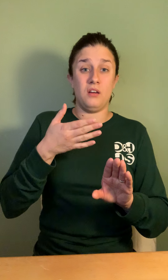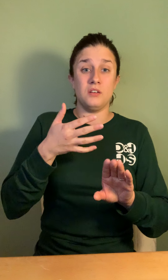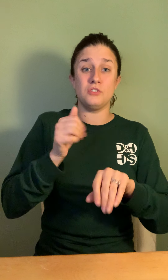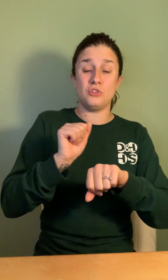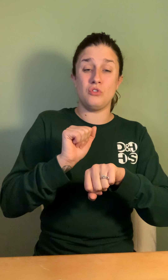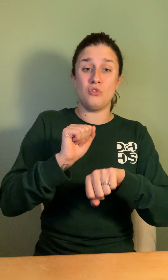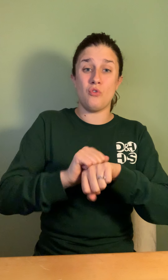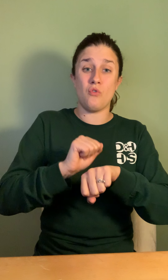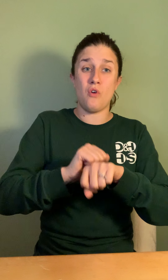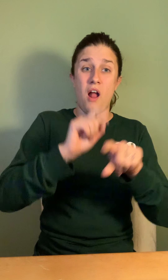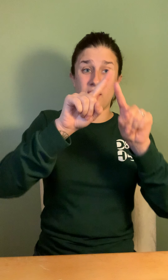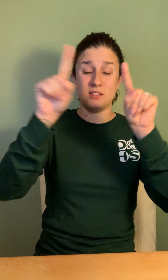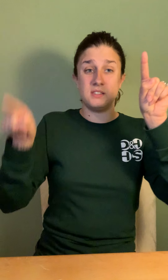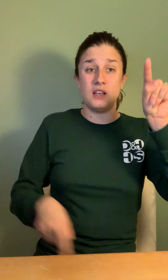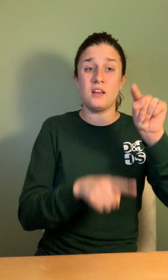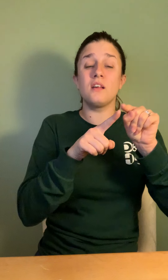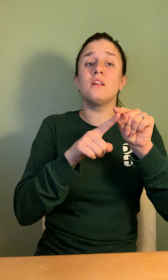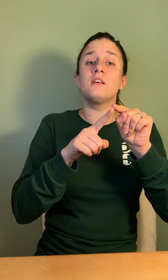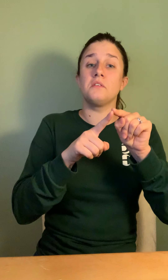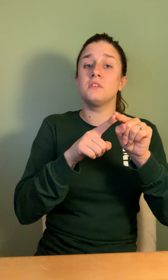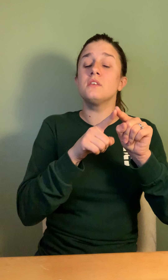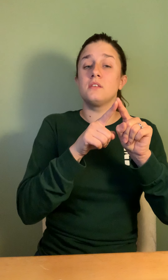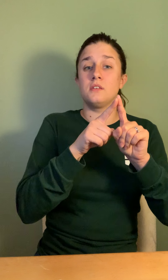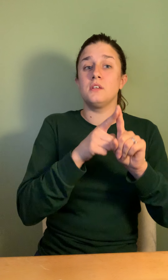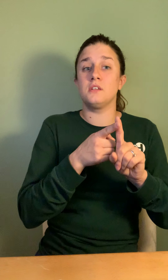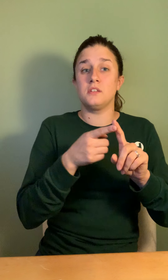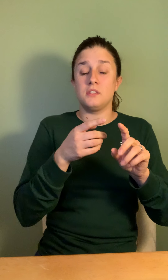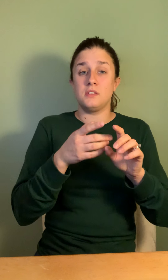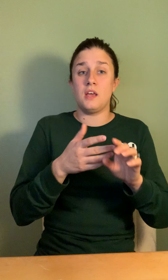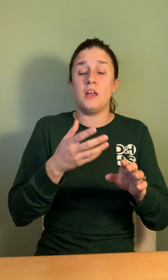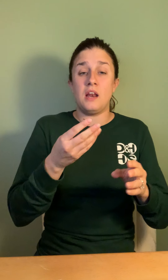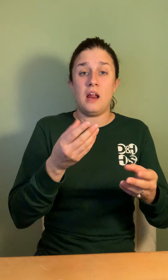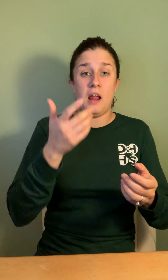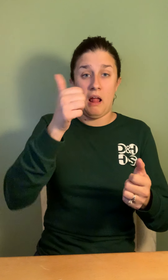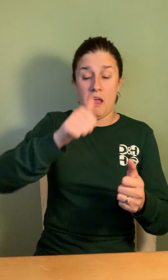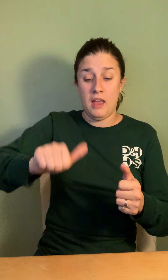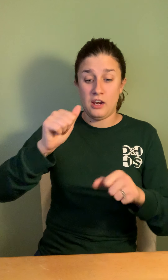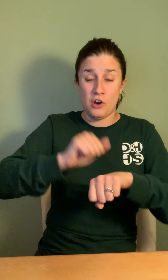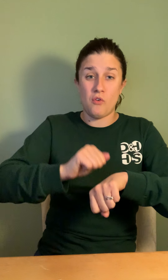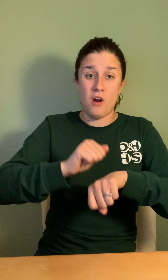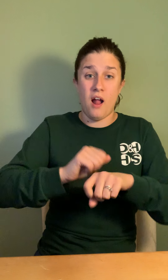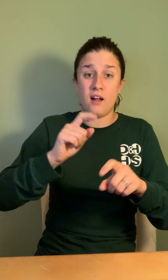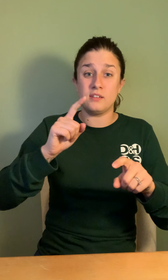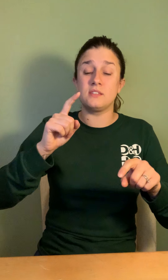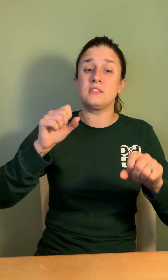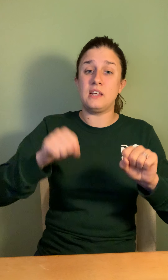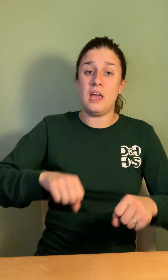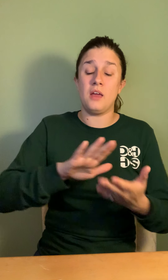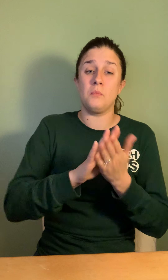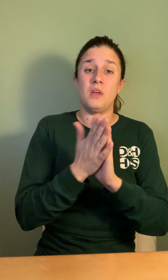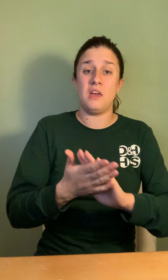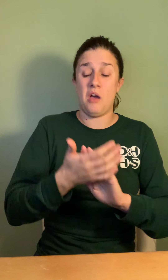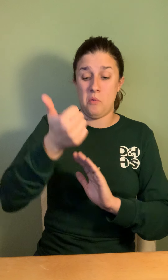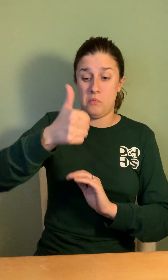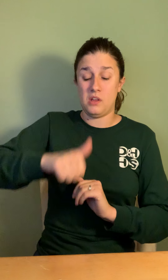that any rock can become any other kind of rock. It can even become itself.